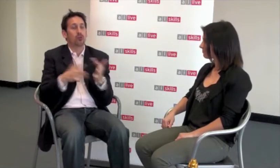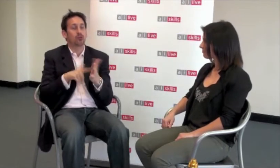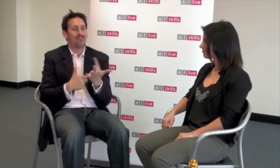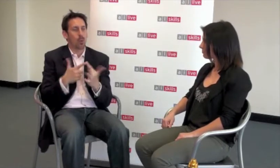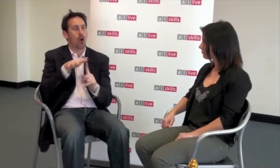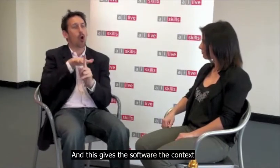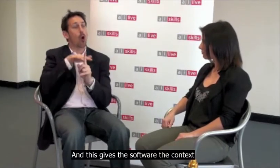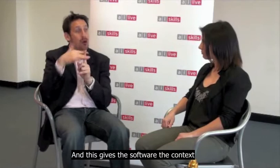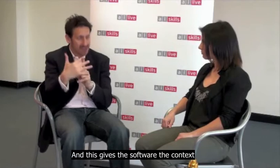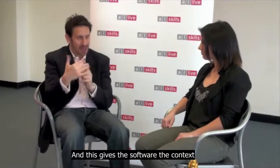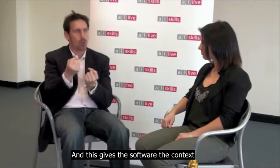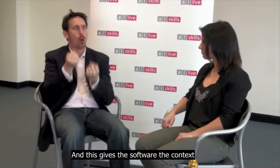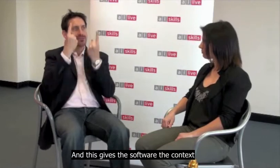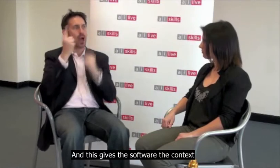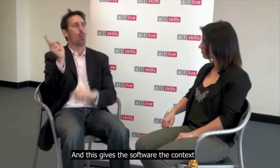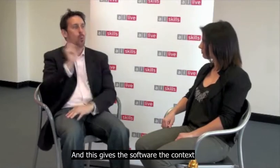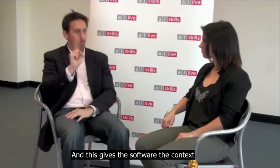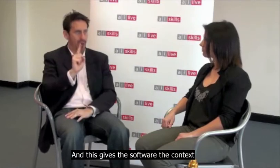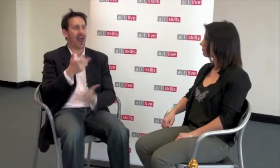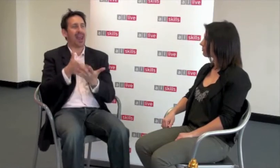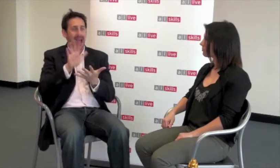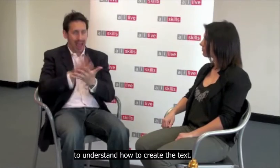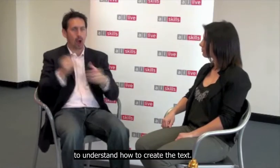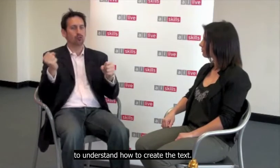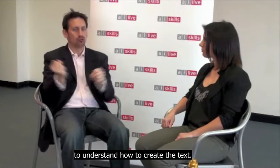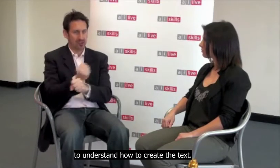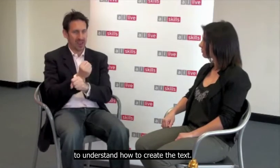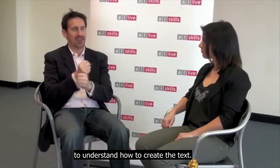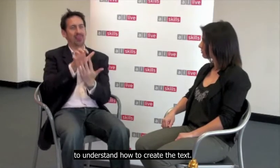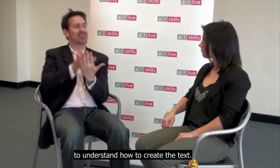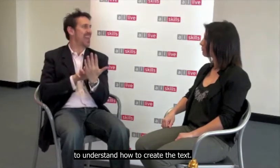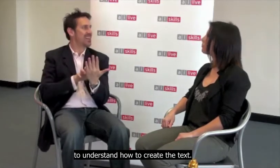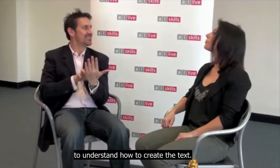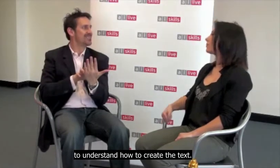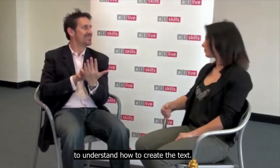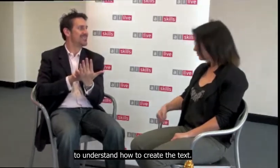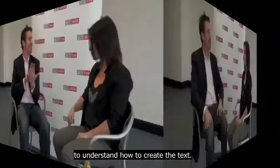And this gives the software the context to understand how to create the text.